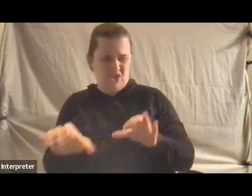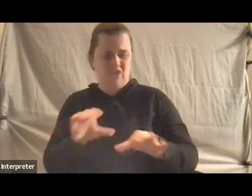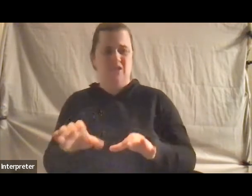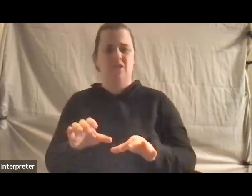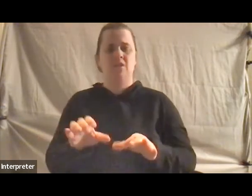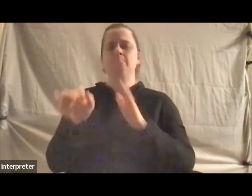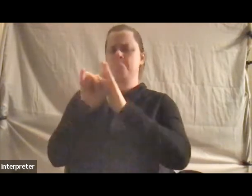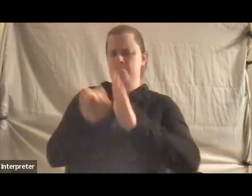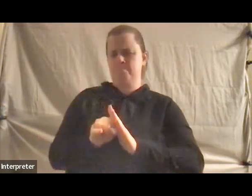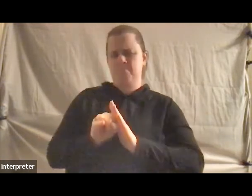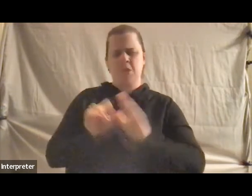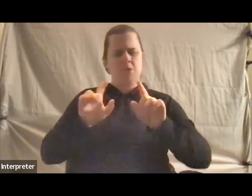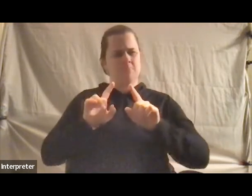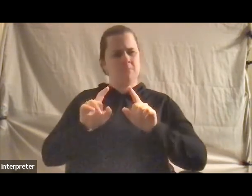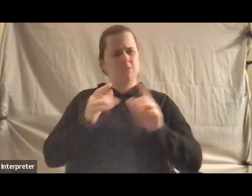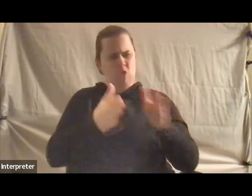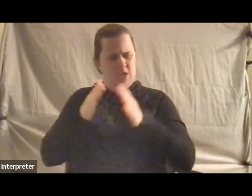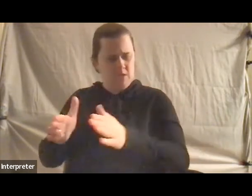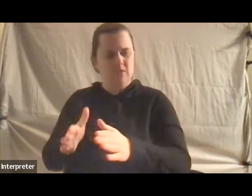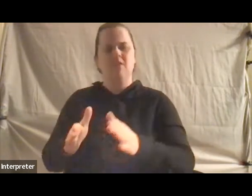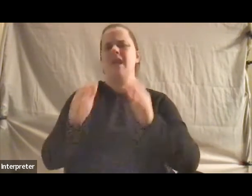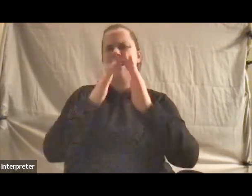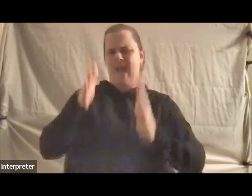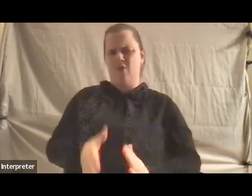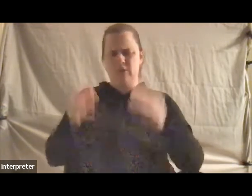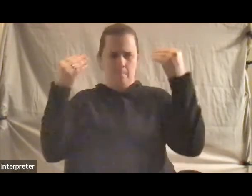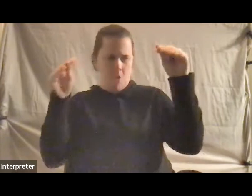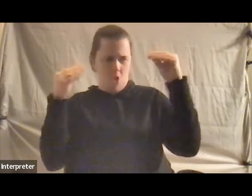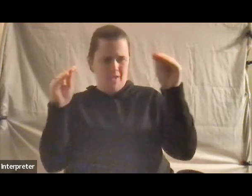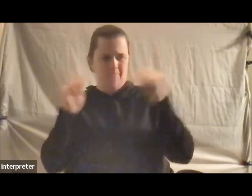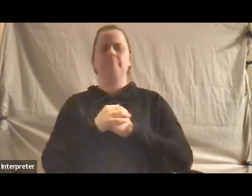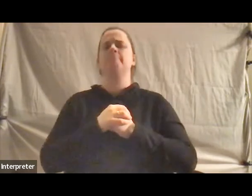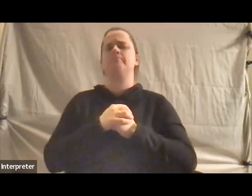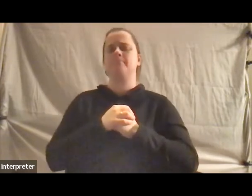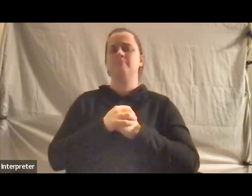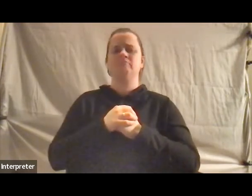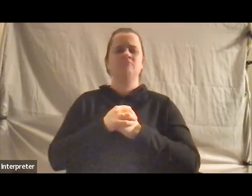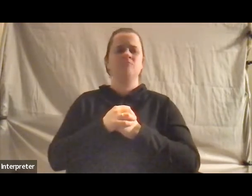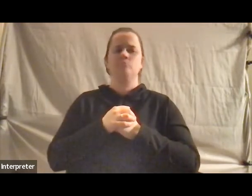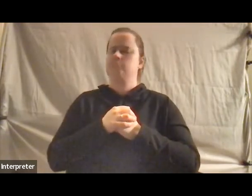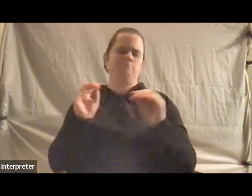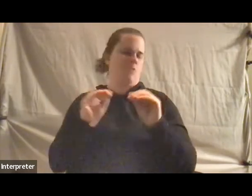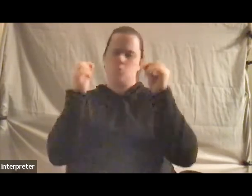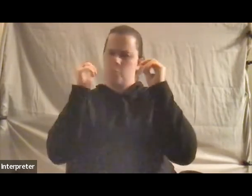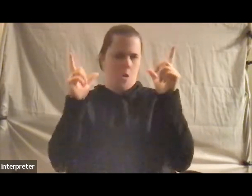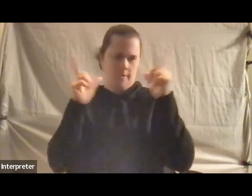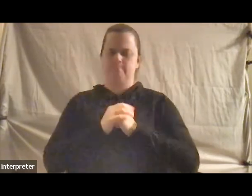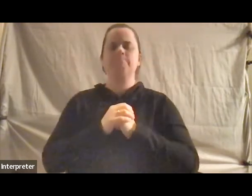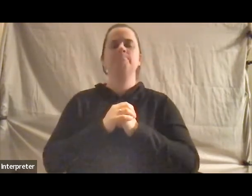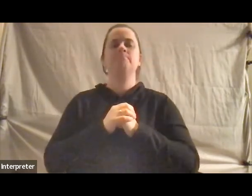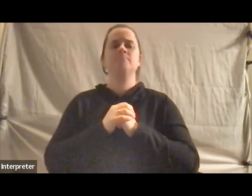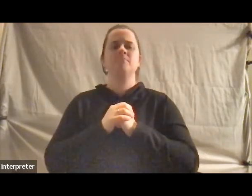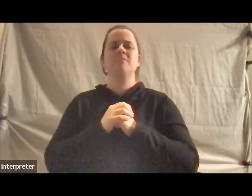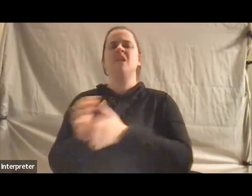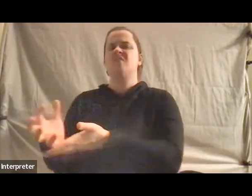in its demographic and housing market conditions. I doubt that any of these will come as a surprise. Incomes have